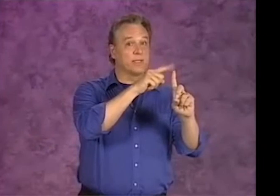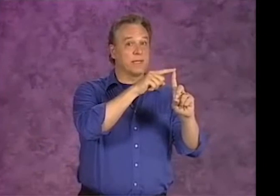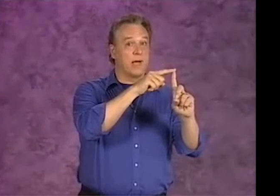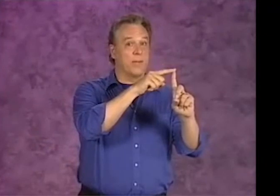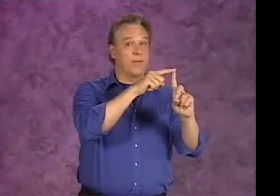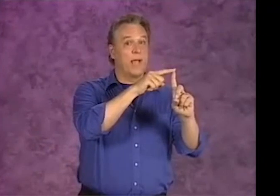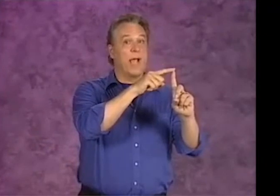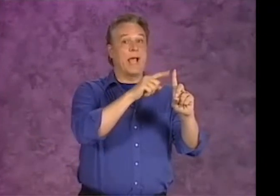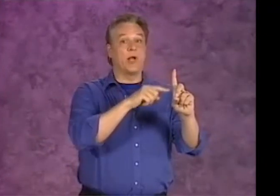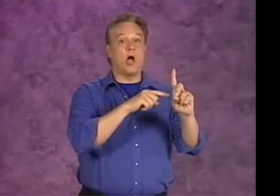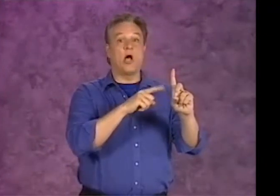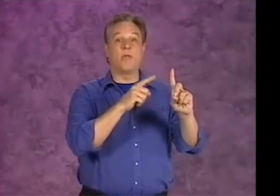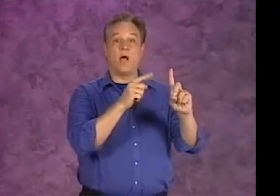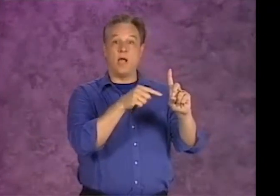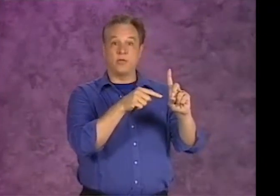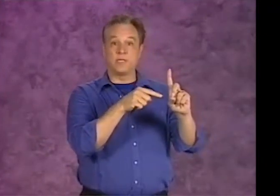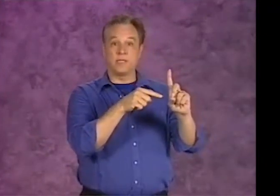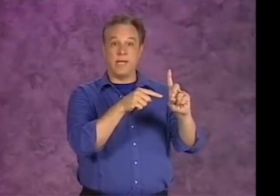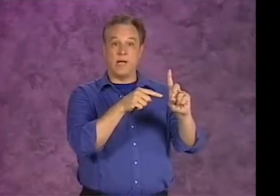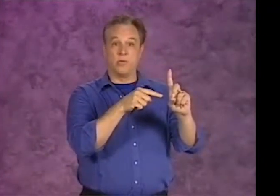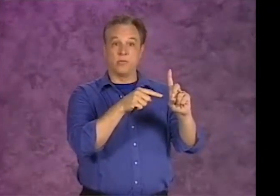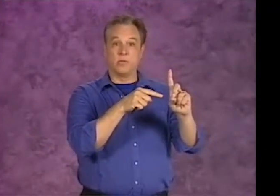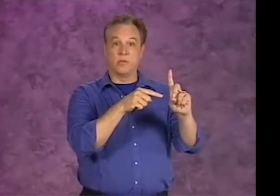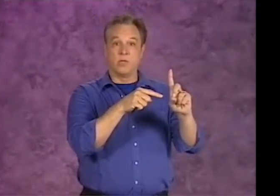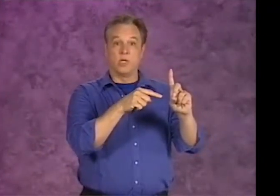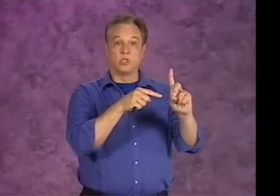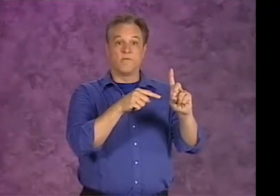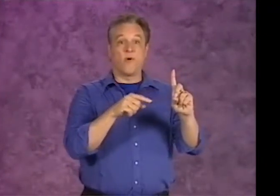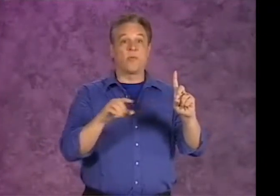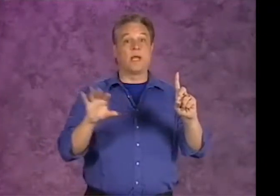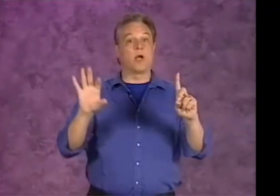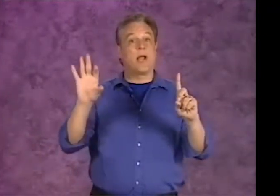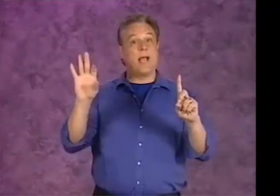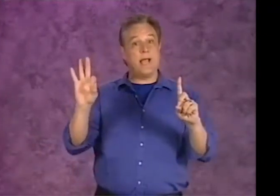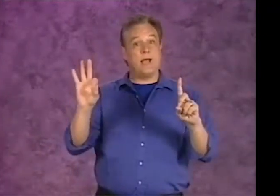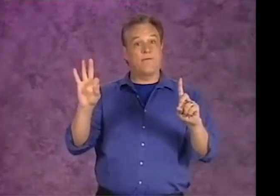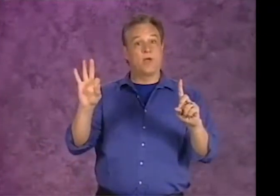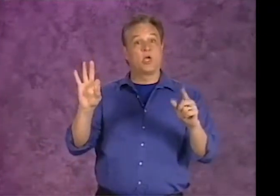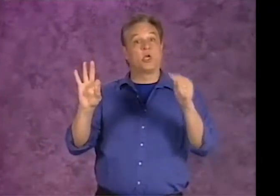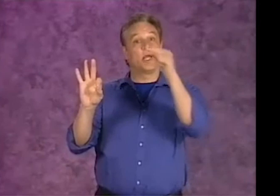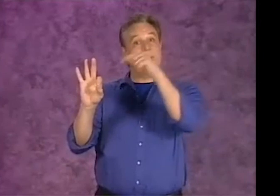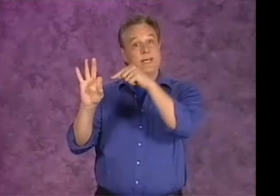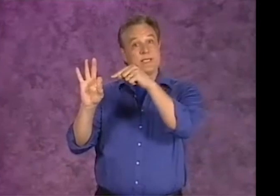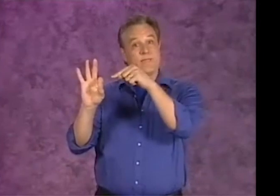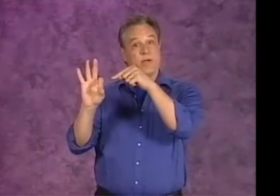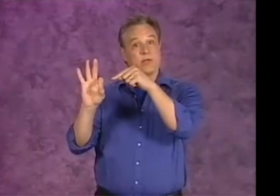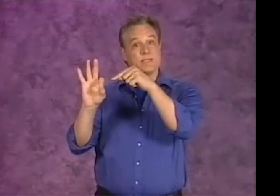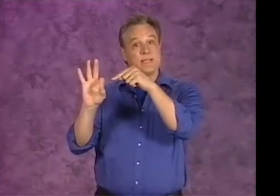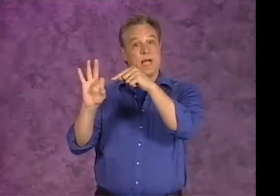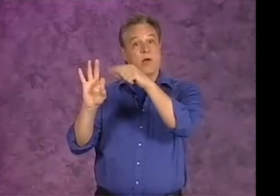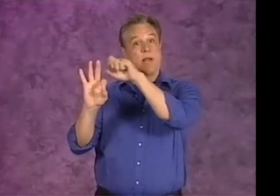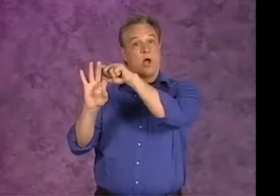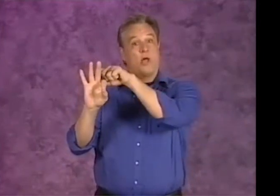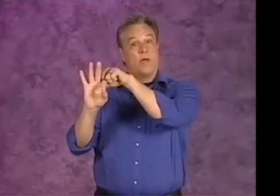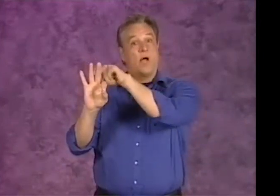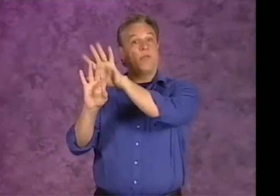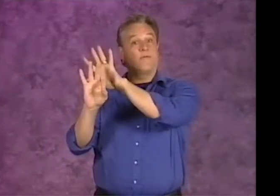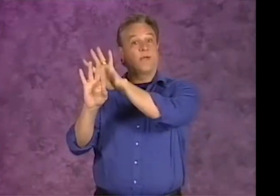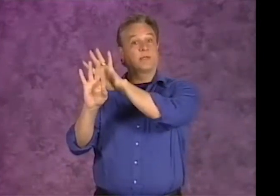is up and all the others are down. To form the letter F, your index finger is down and all the other fingers